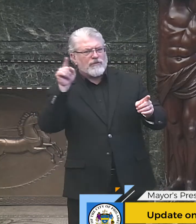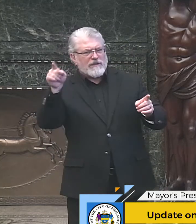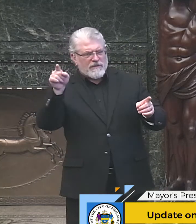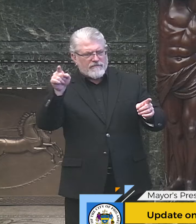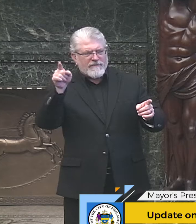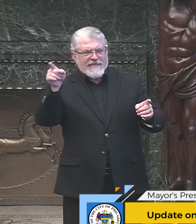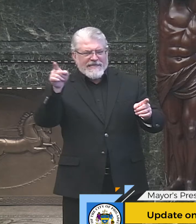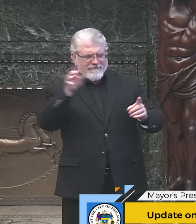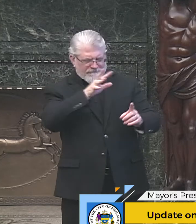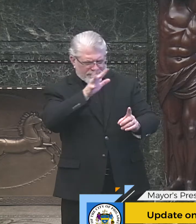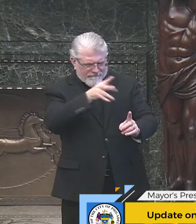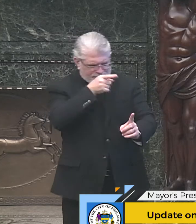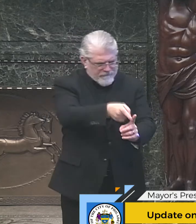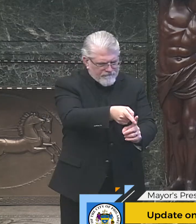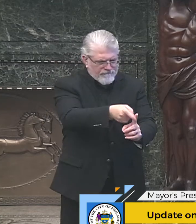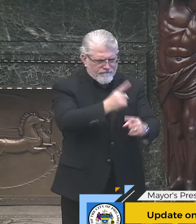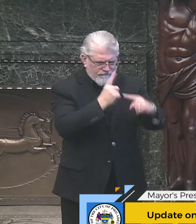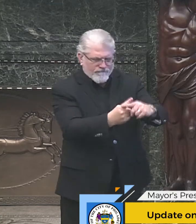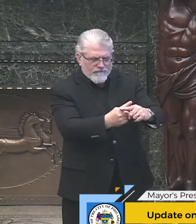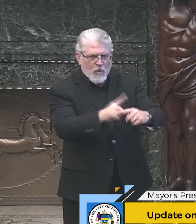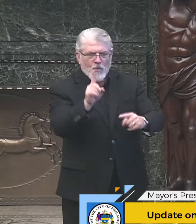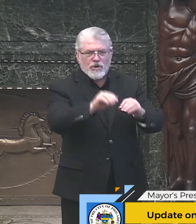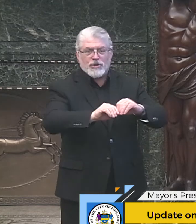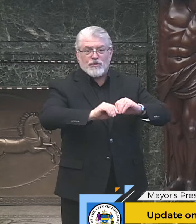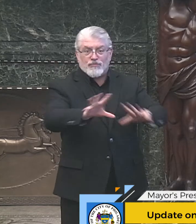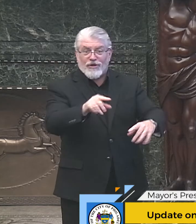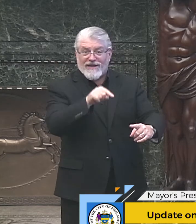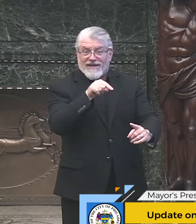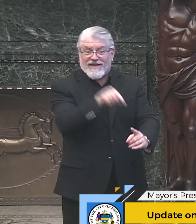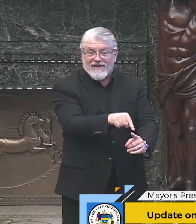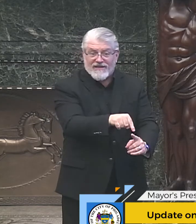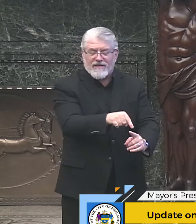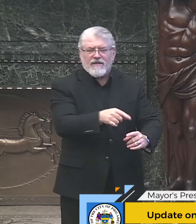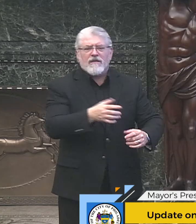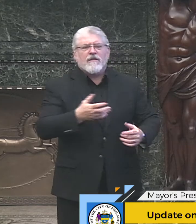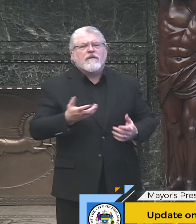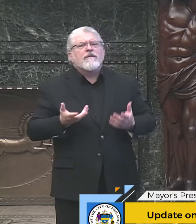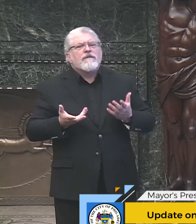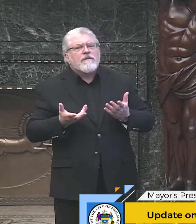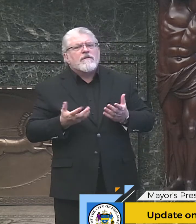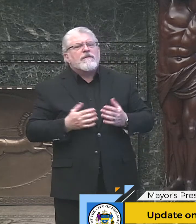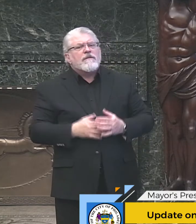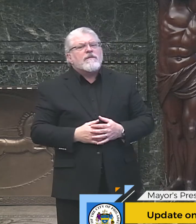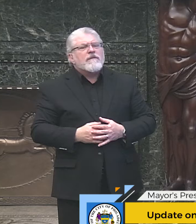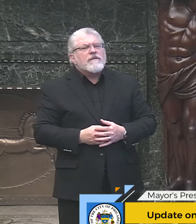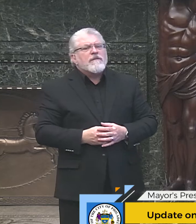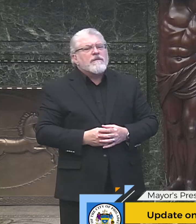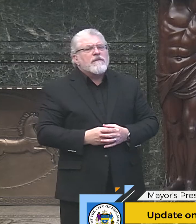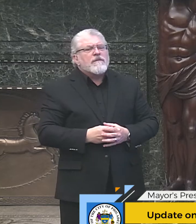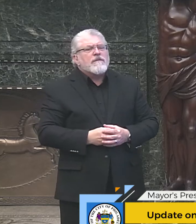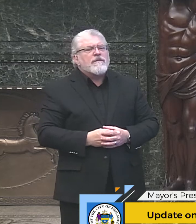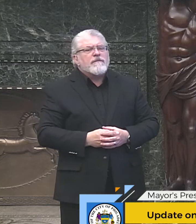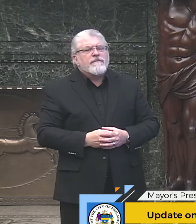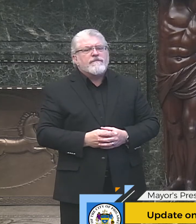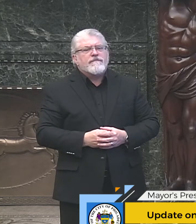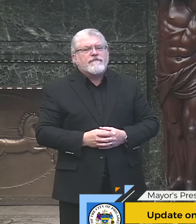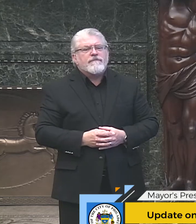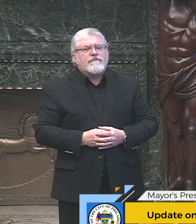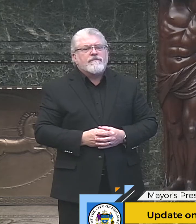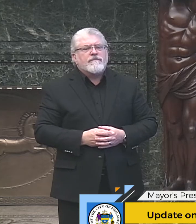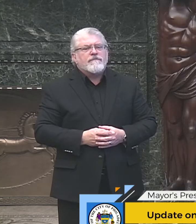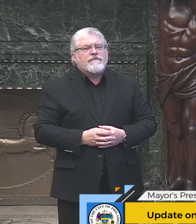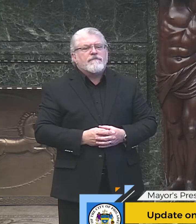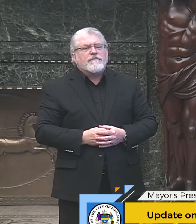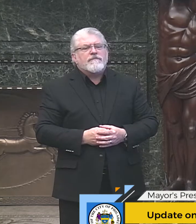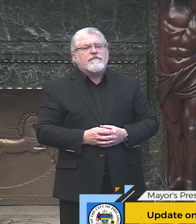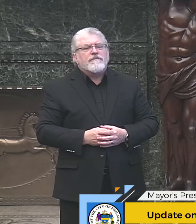to identifying people who are most at risk or in the healthcare industry, is it fair to say that we are, I don't want to